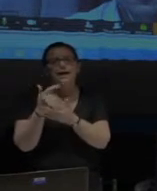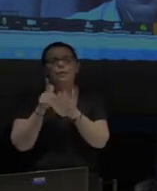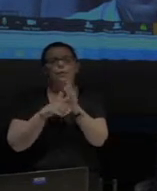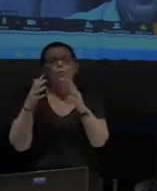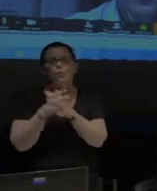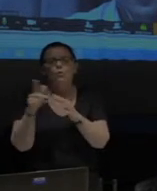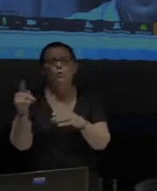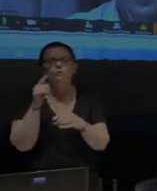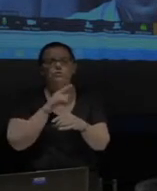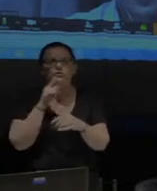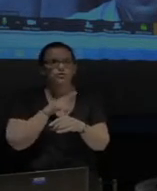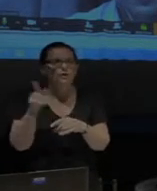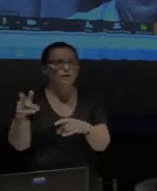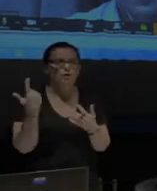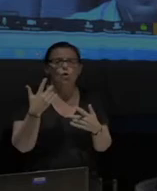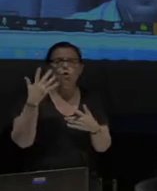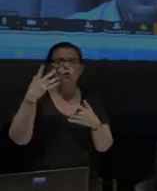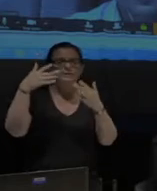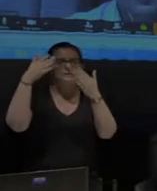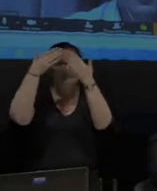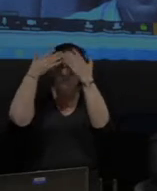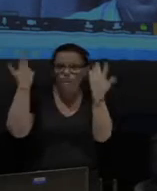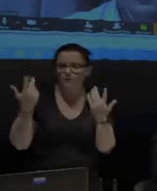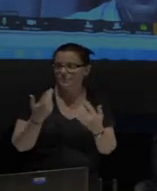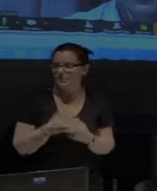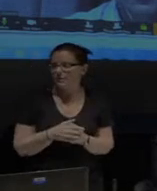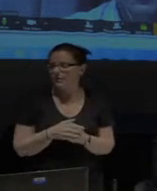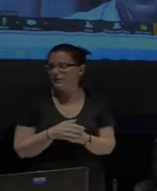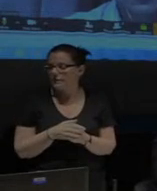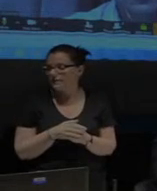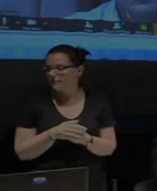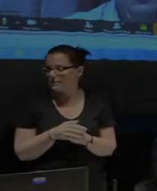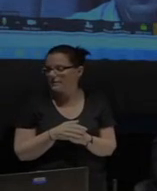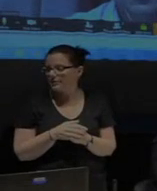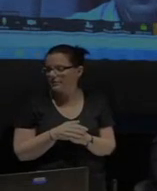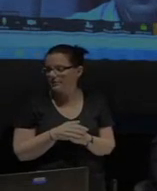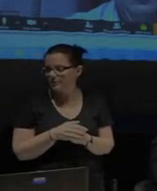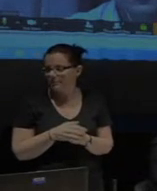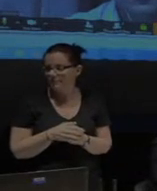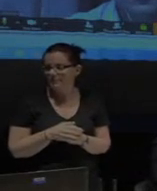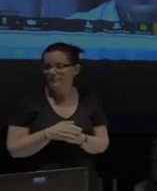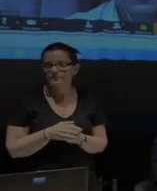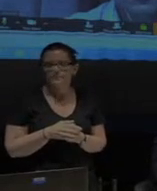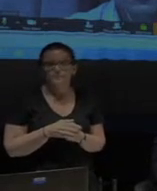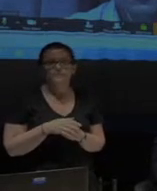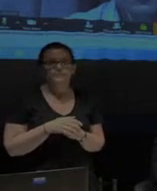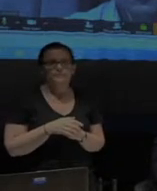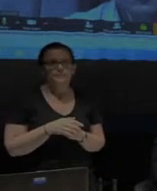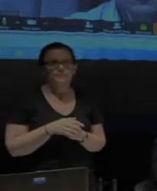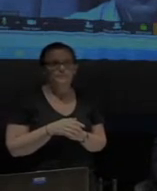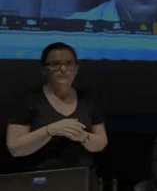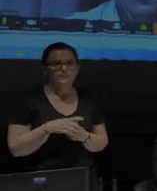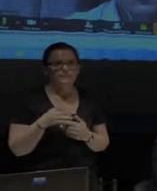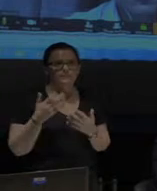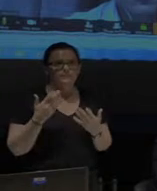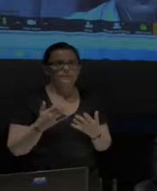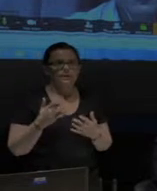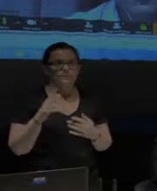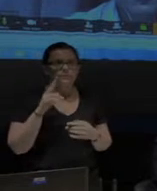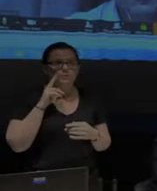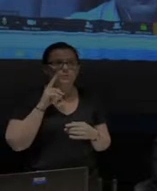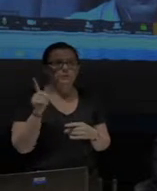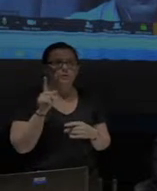when they go to Saudi Arabia. Actually, what's shocking to me is what are now known as the bathroom